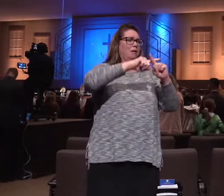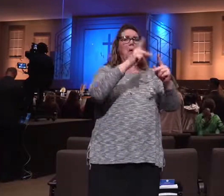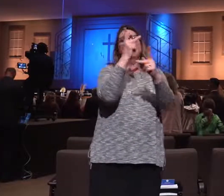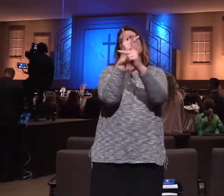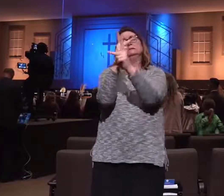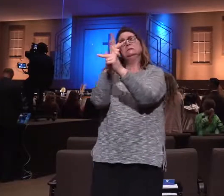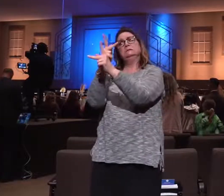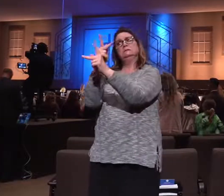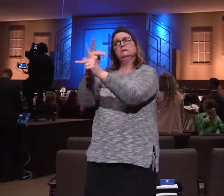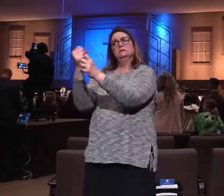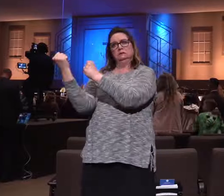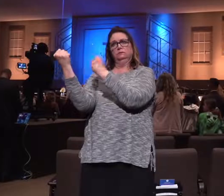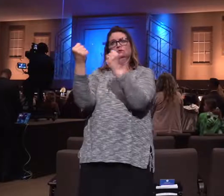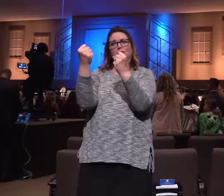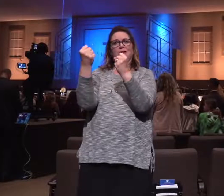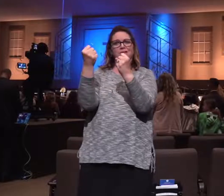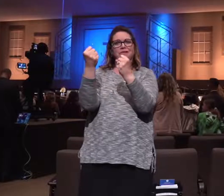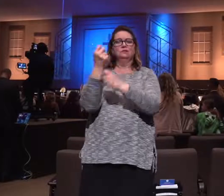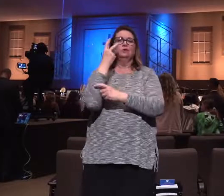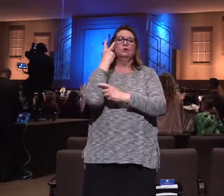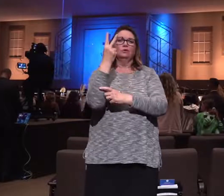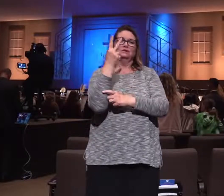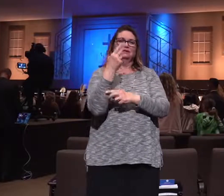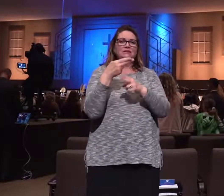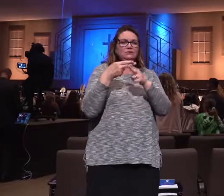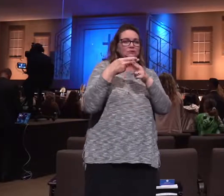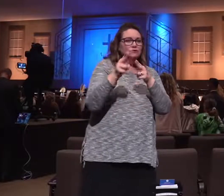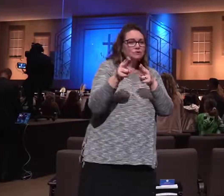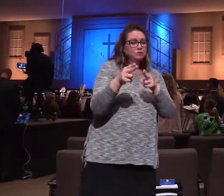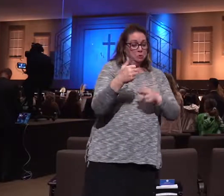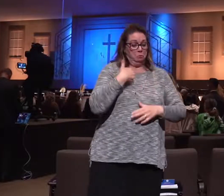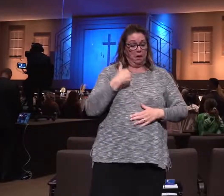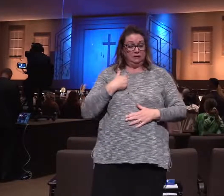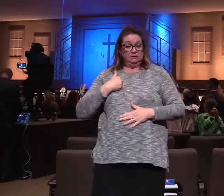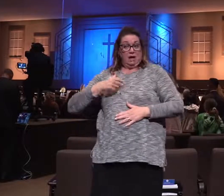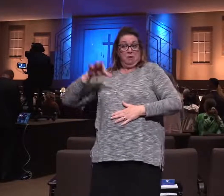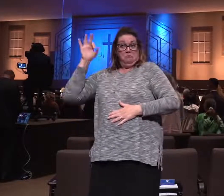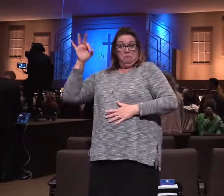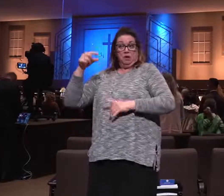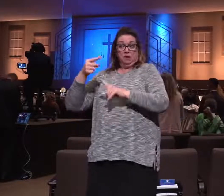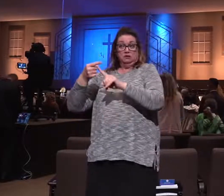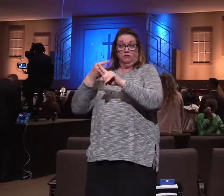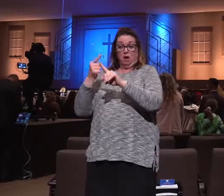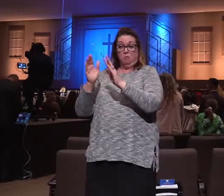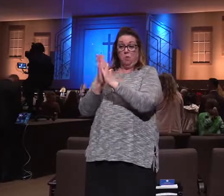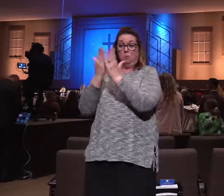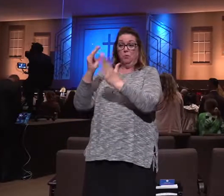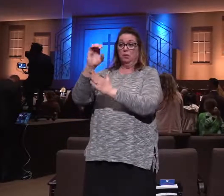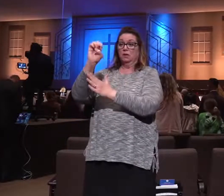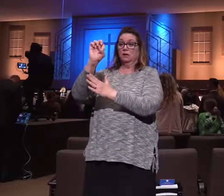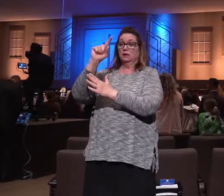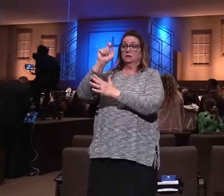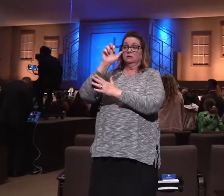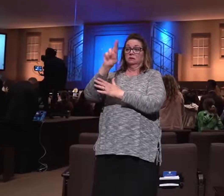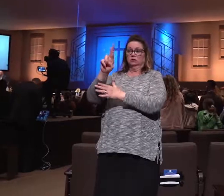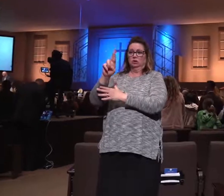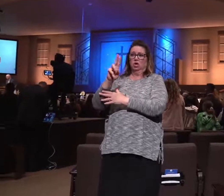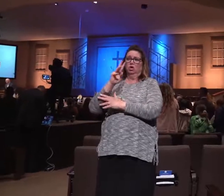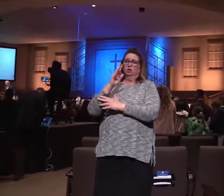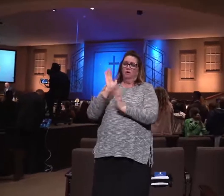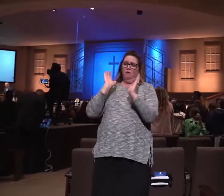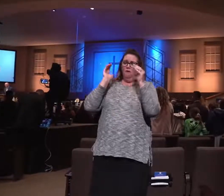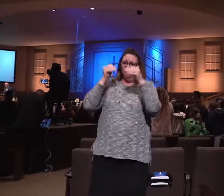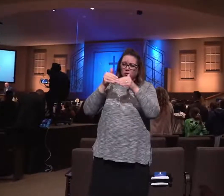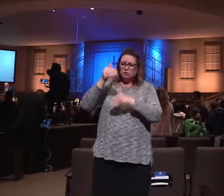look forward to seeing you in just a few days. I'll be preaching Sunday morning from the book of Esther on God's deliverance of His